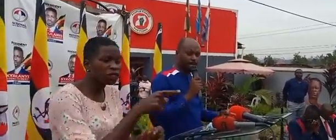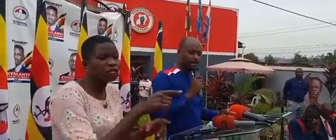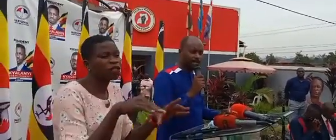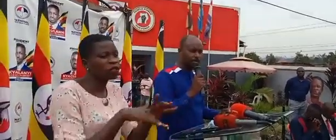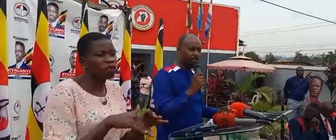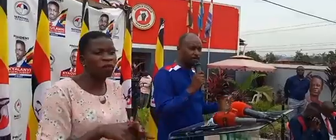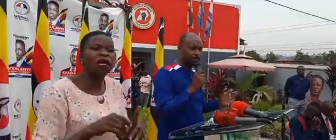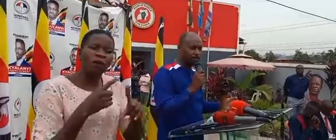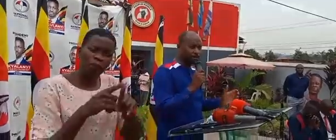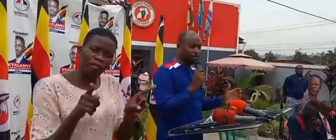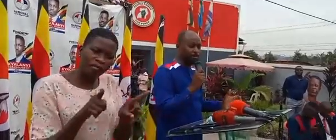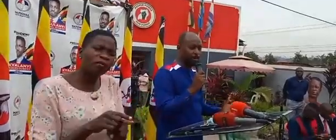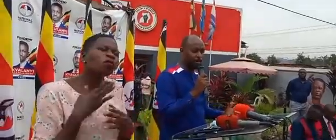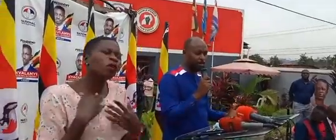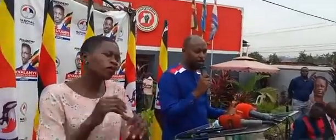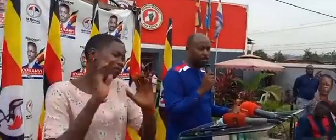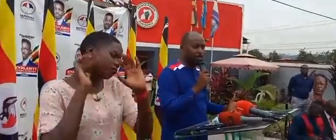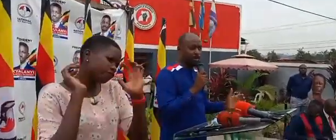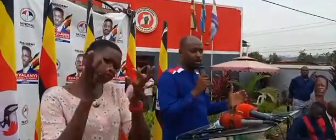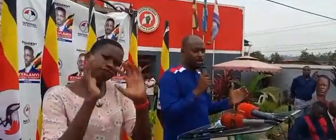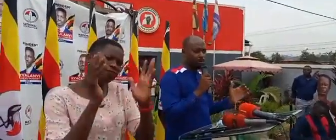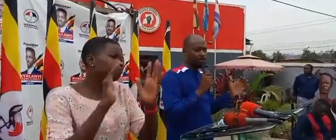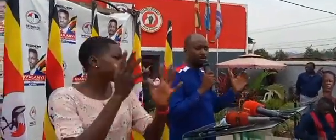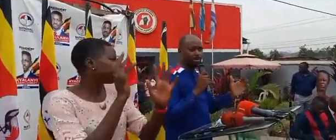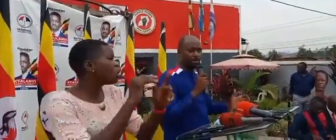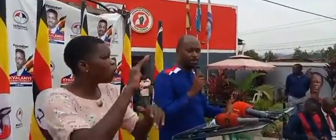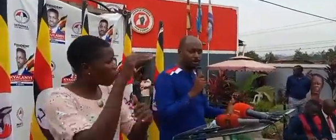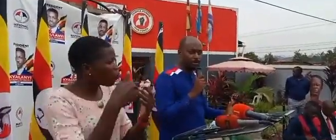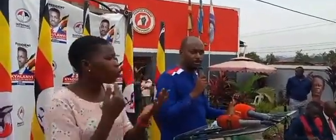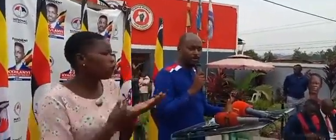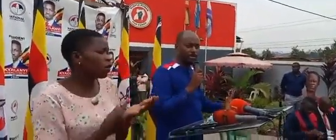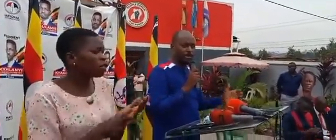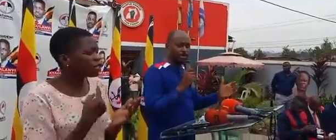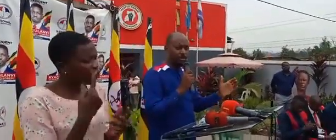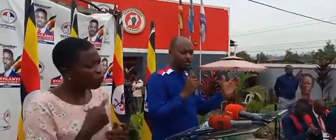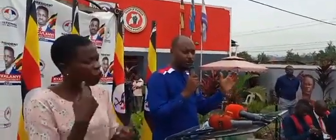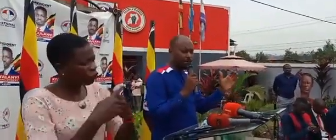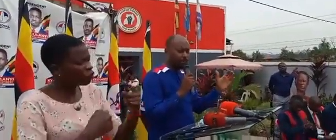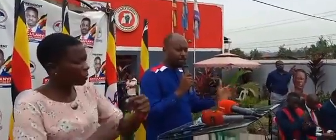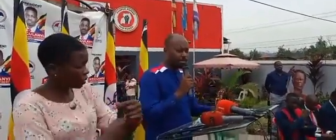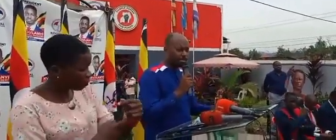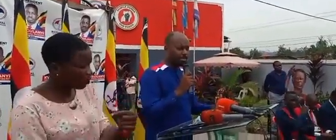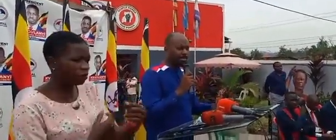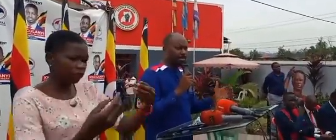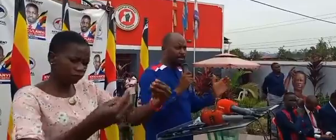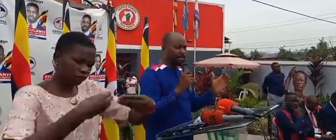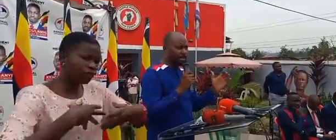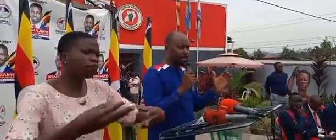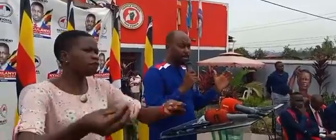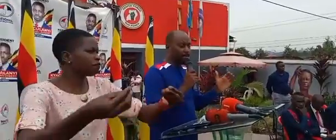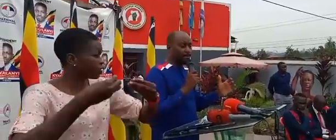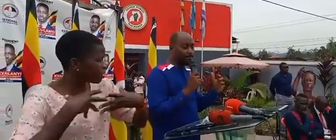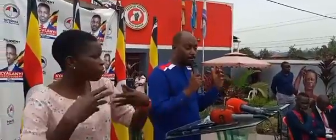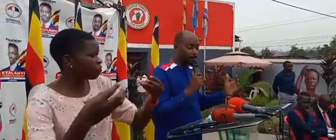all Ugandans who have continued to help our people, those who are in hospitals, those who are missing.